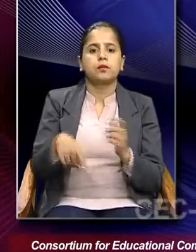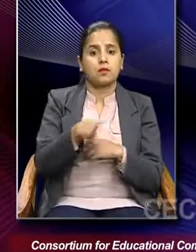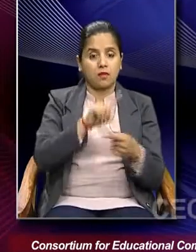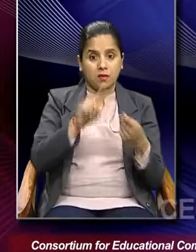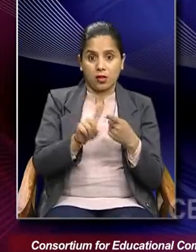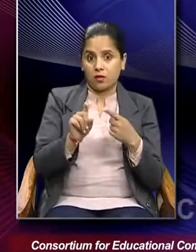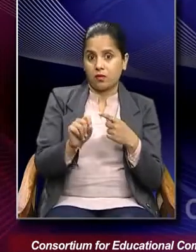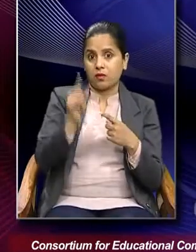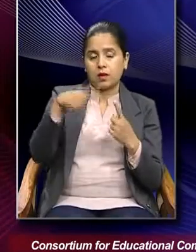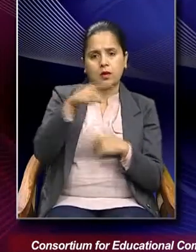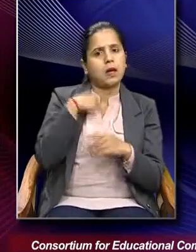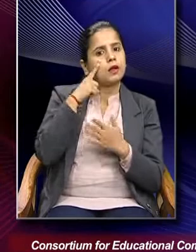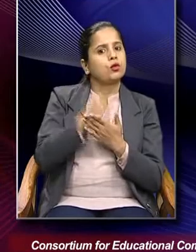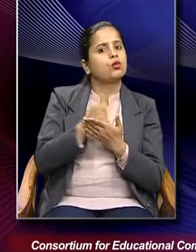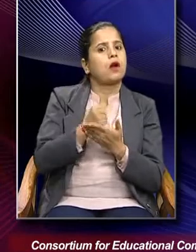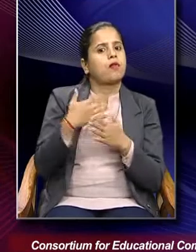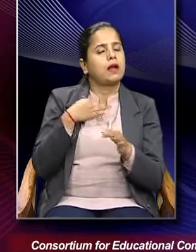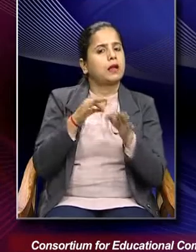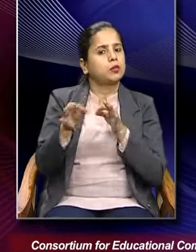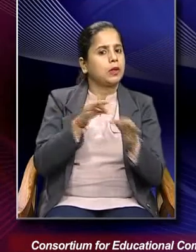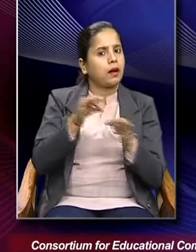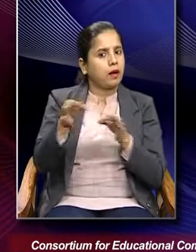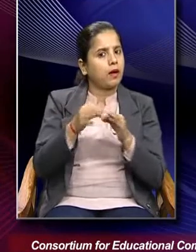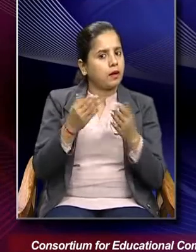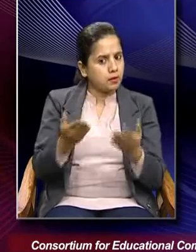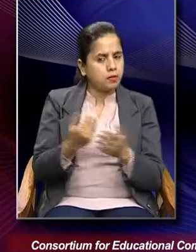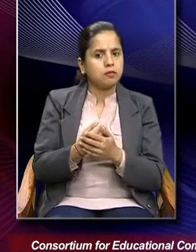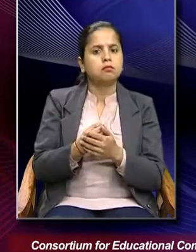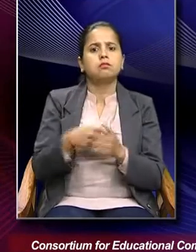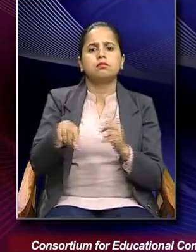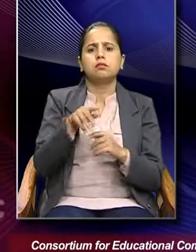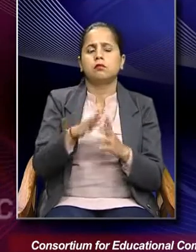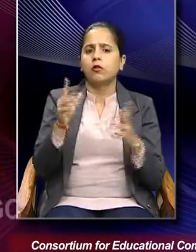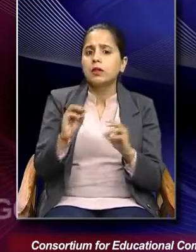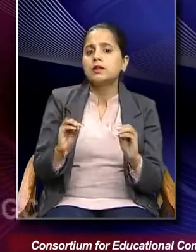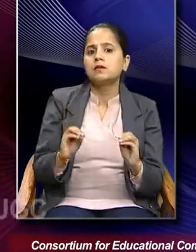first part, I have tried to explain the very beginning